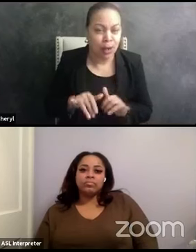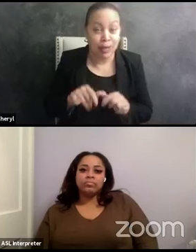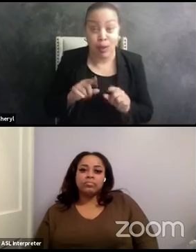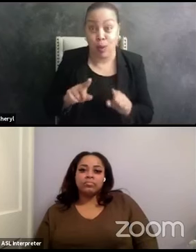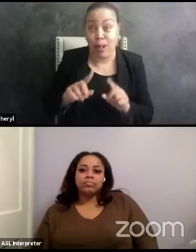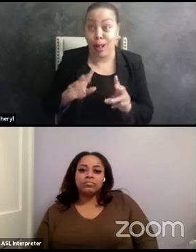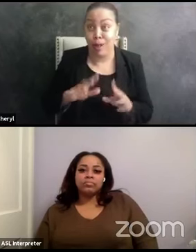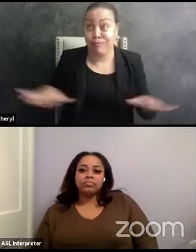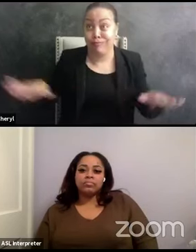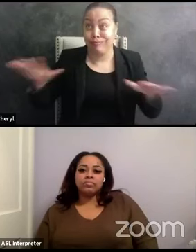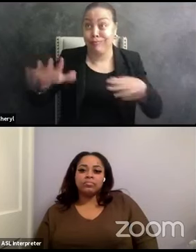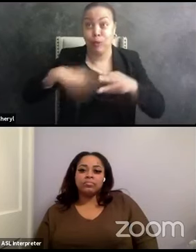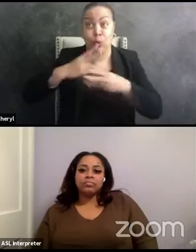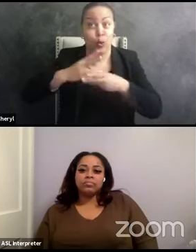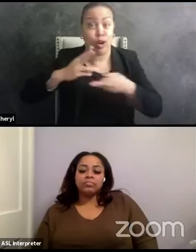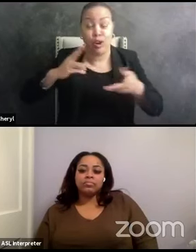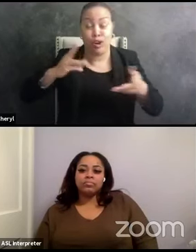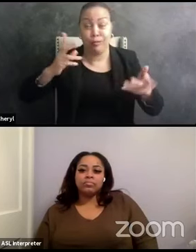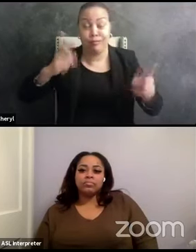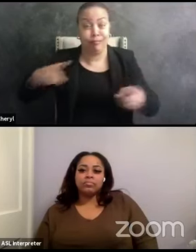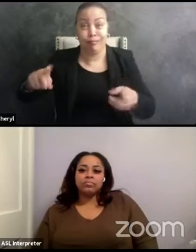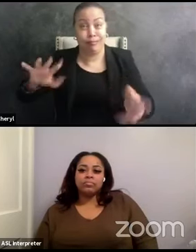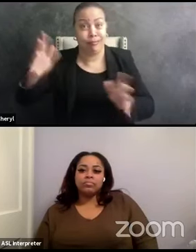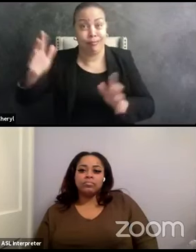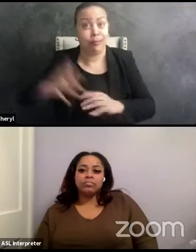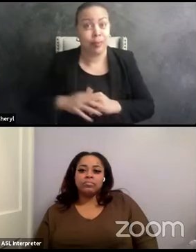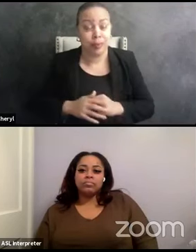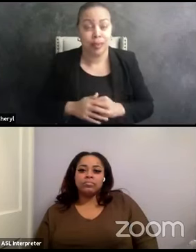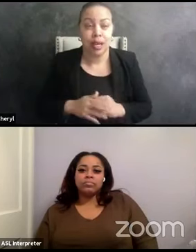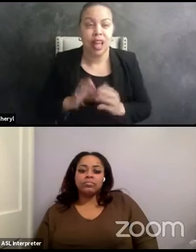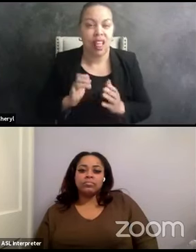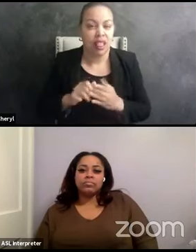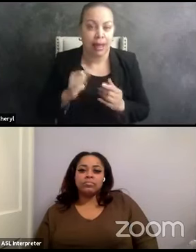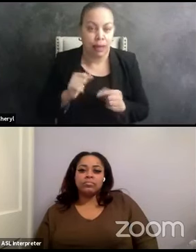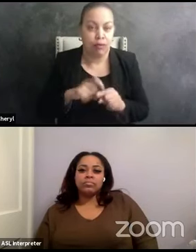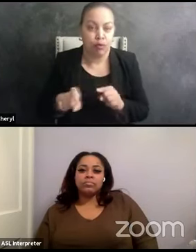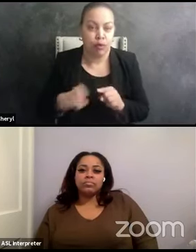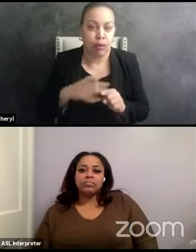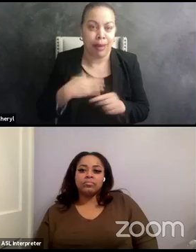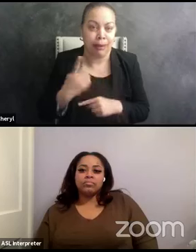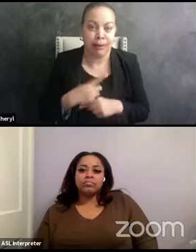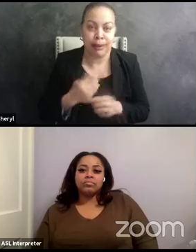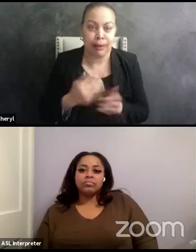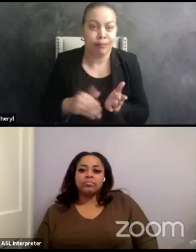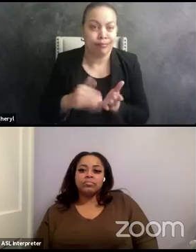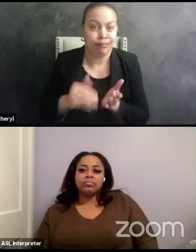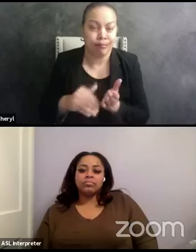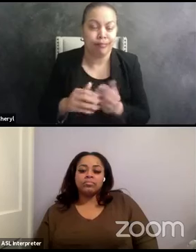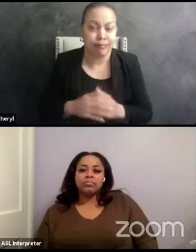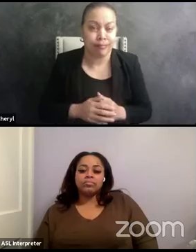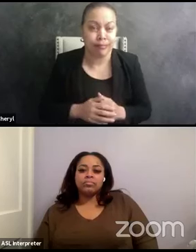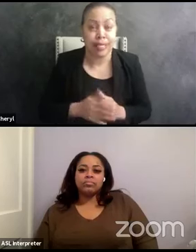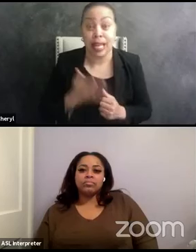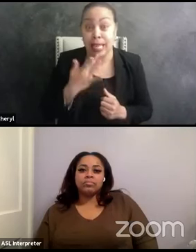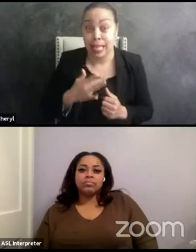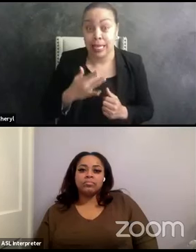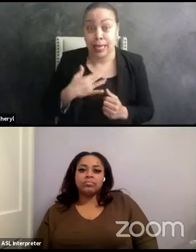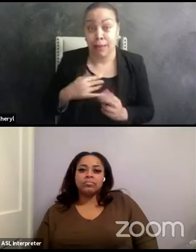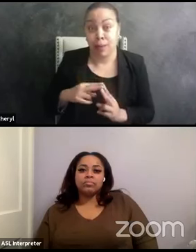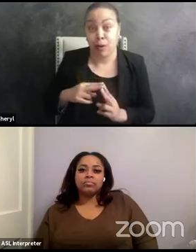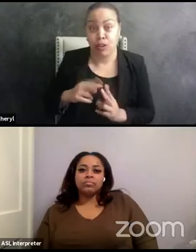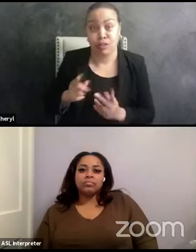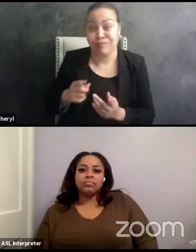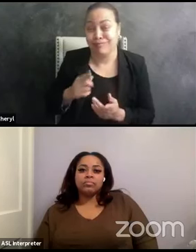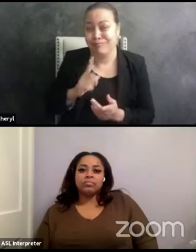as it is, you know. Mm, Like it would ruin my day many a times, you know. And you know, luckily my partner is super